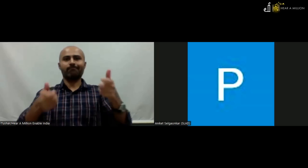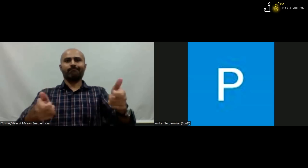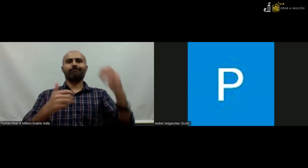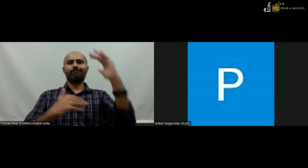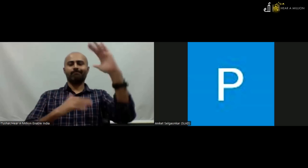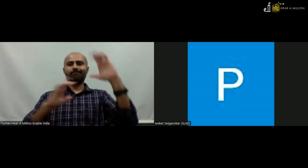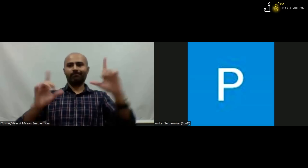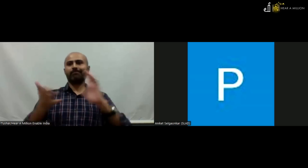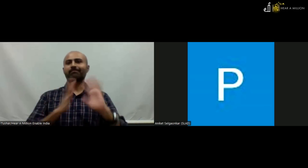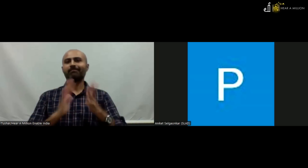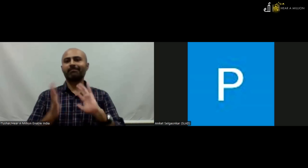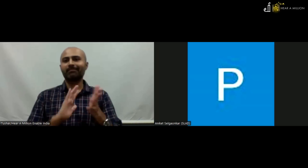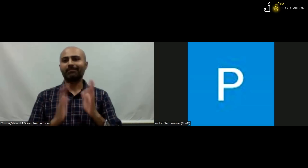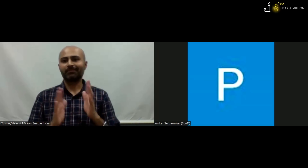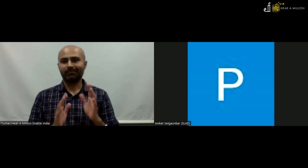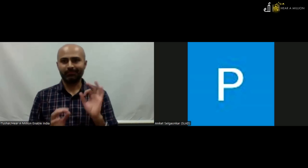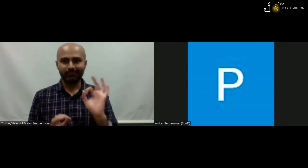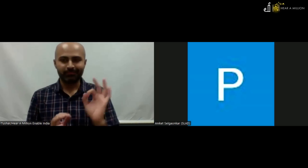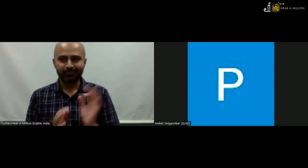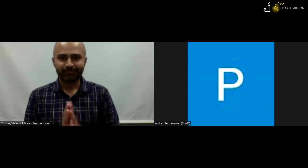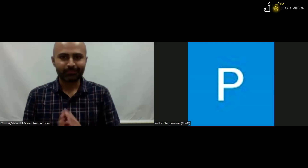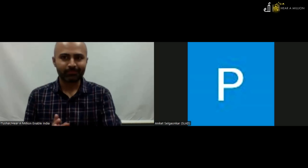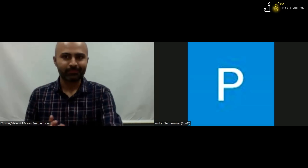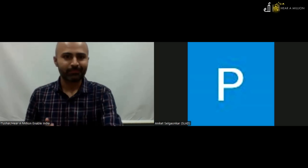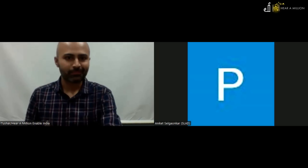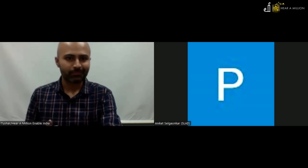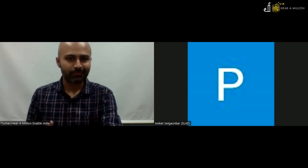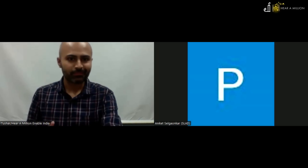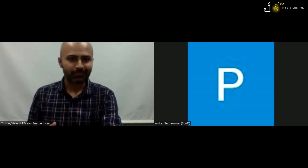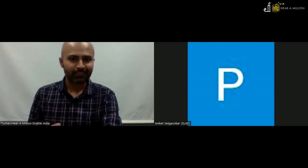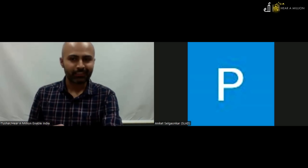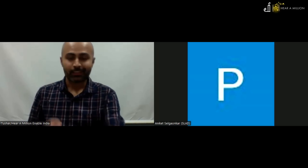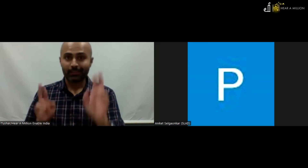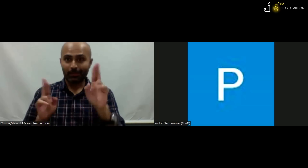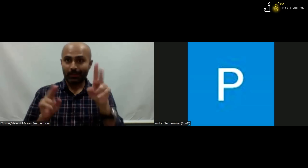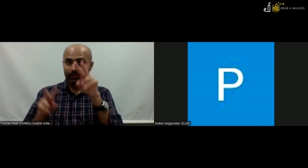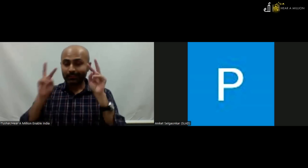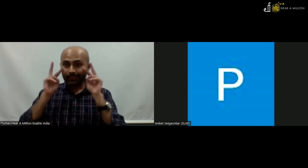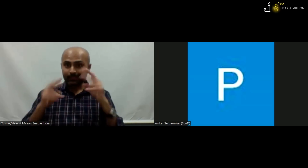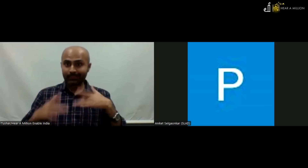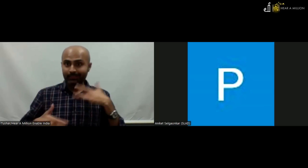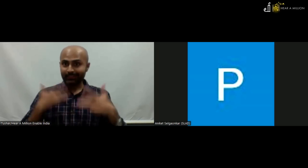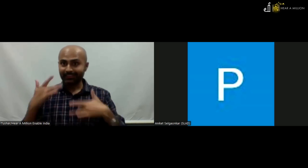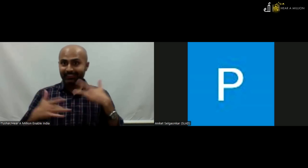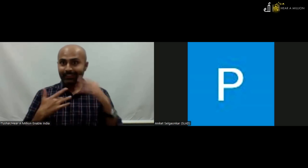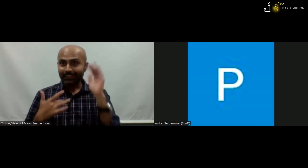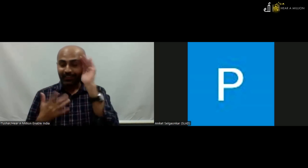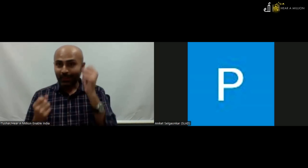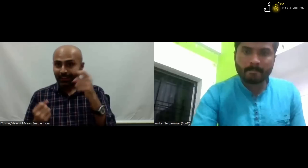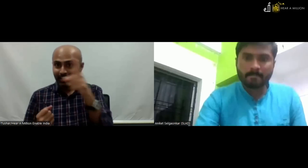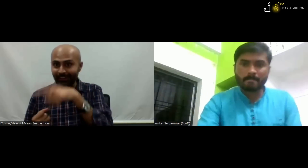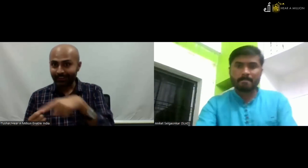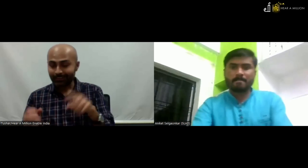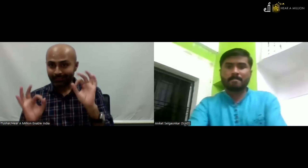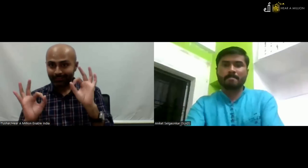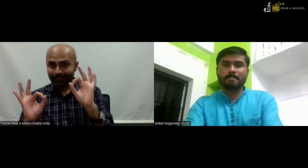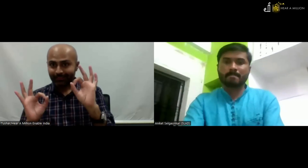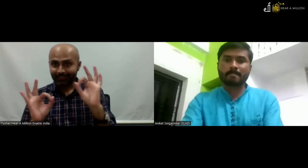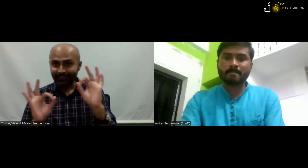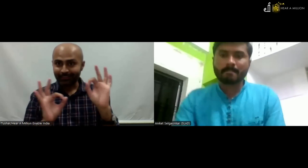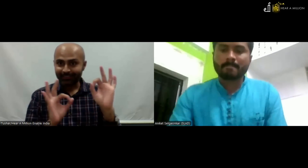So sorry, everyone. He needs to fix his camera. So we'll be just waiting for him to come back again. I hope